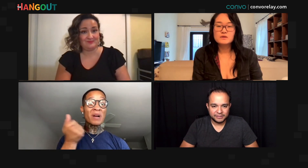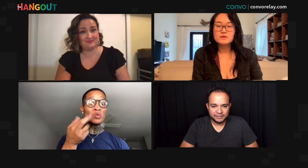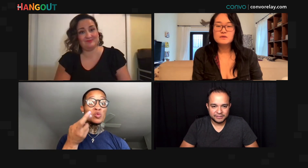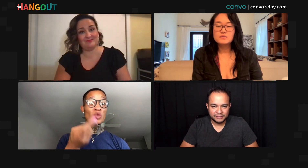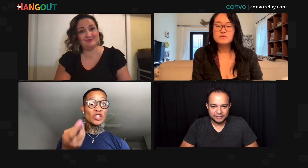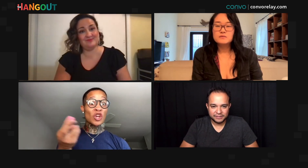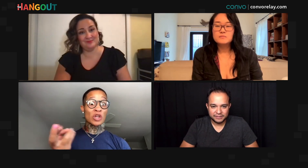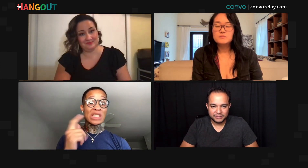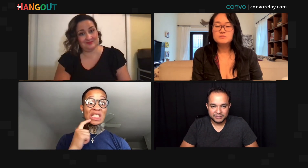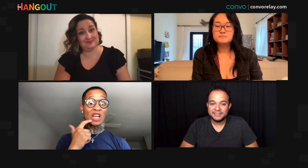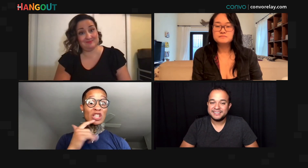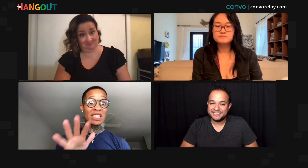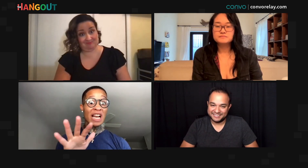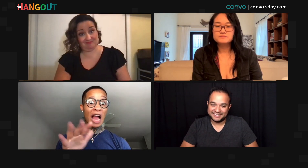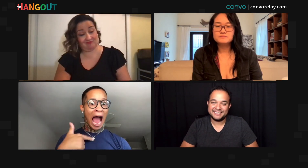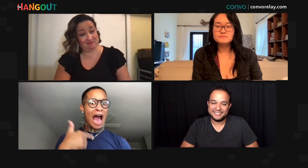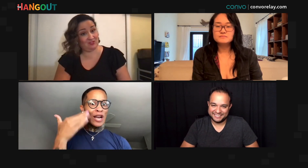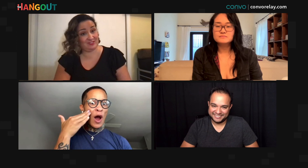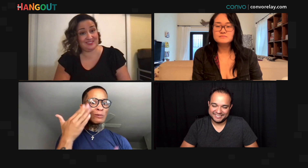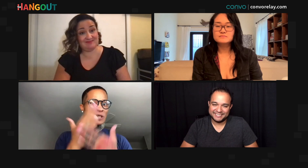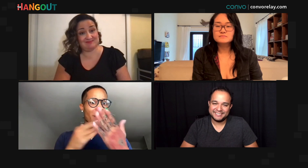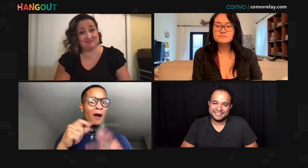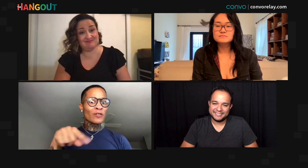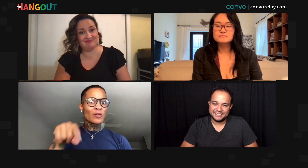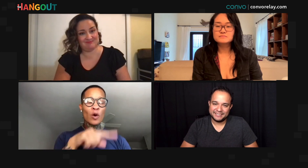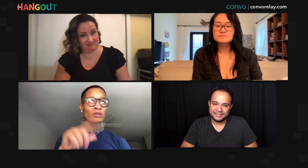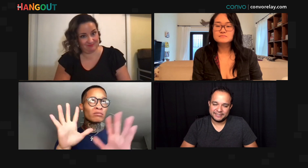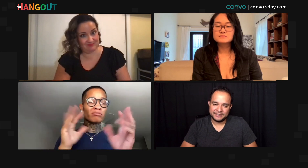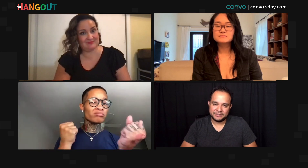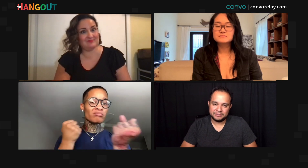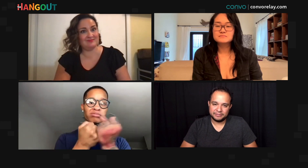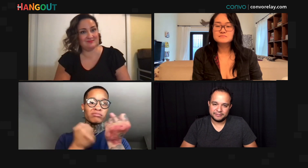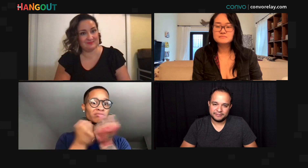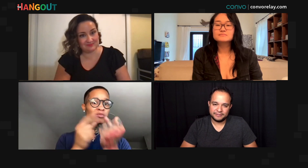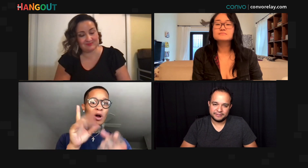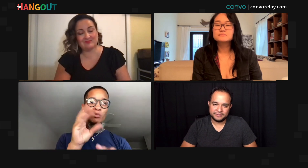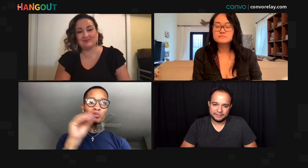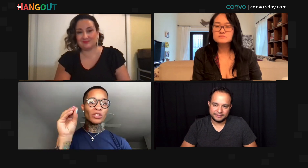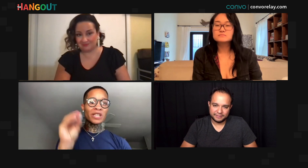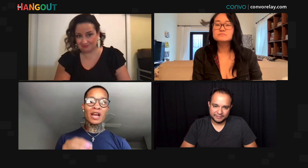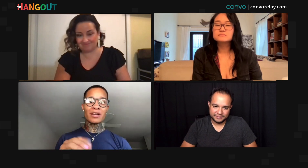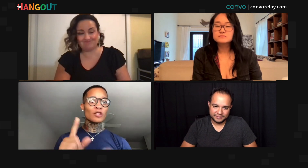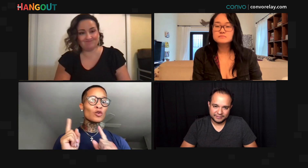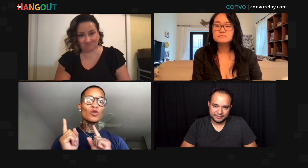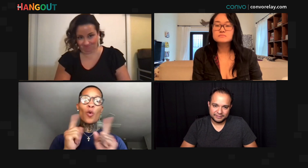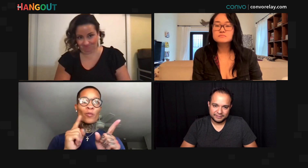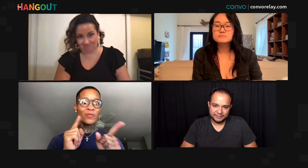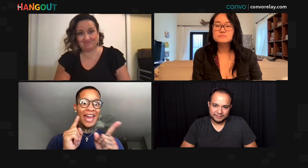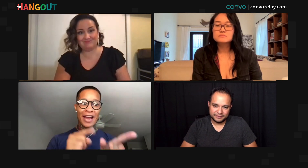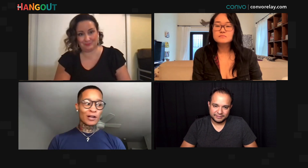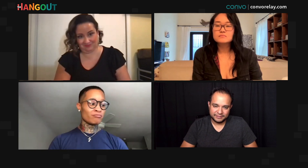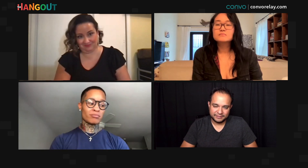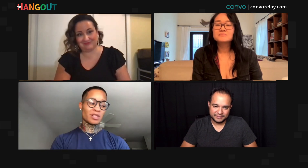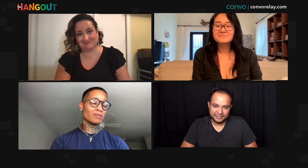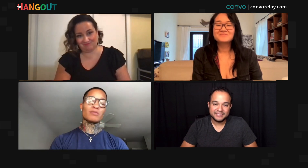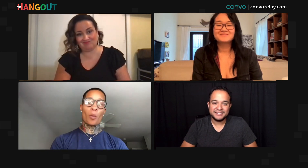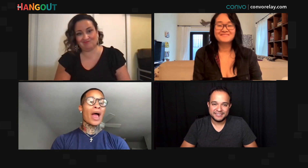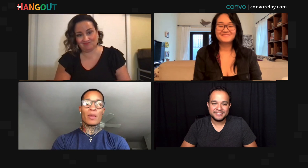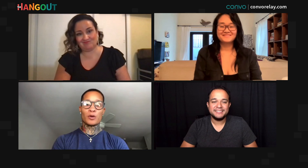Deaf Queer is one of the best resources, seriously. I know some of those people and I support it 100%. Just definitely go